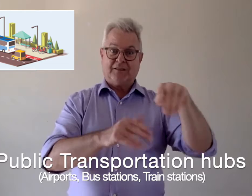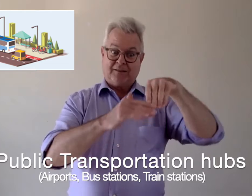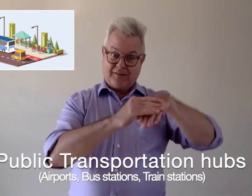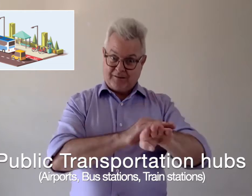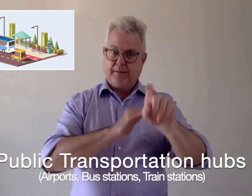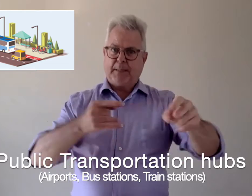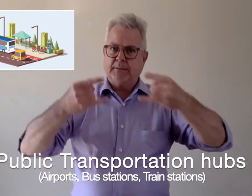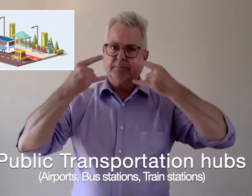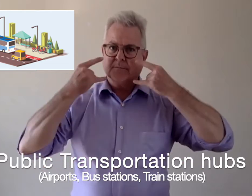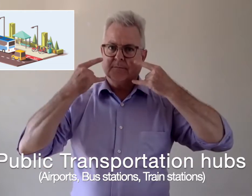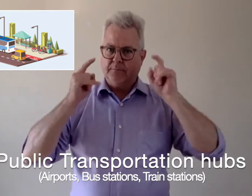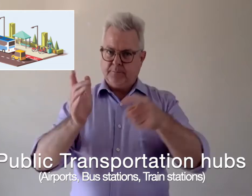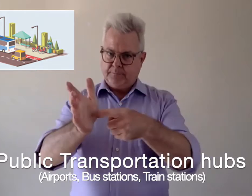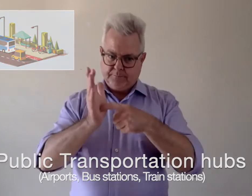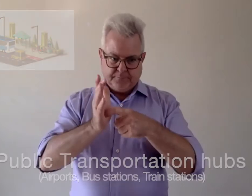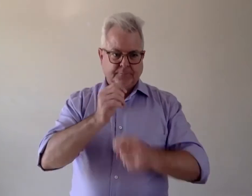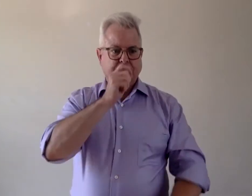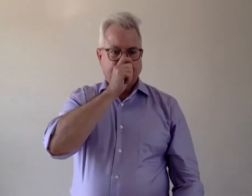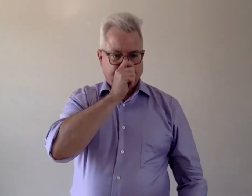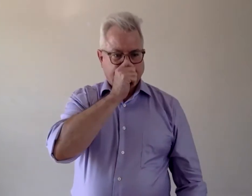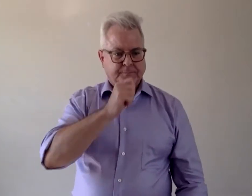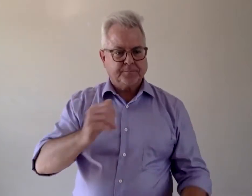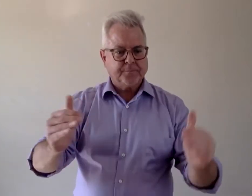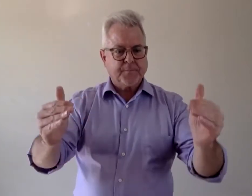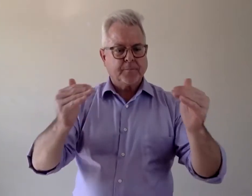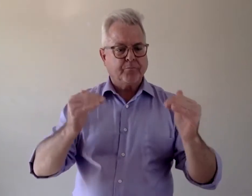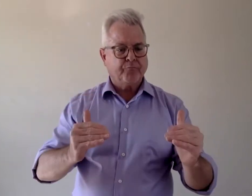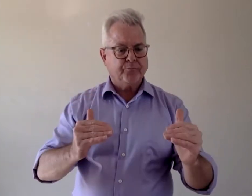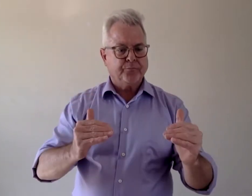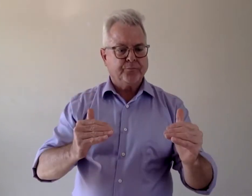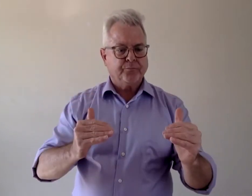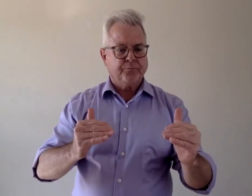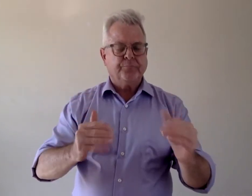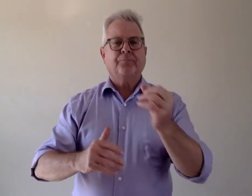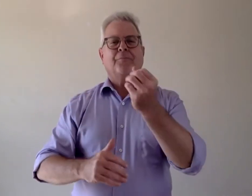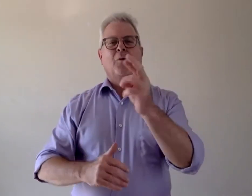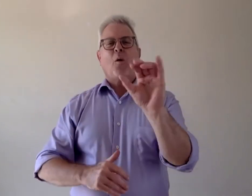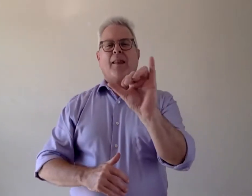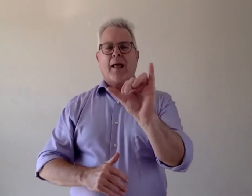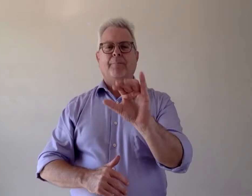or a train station, any of those would require wearing a mask.